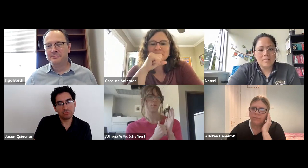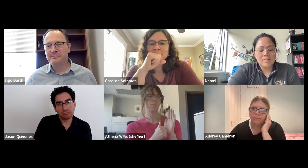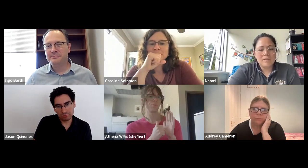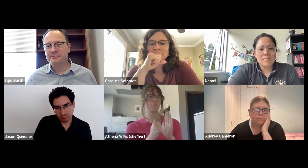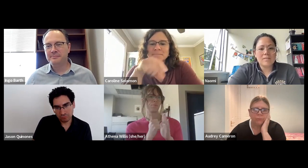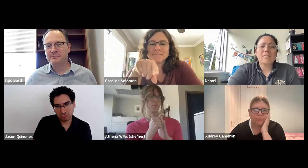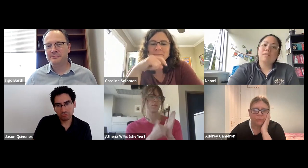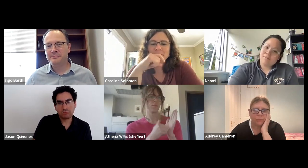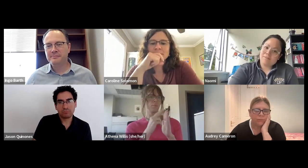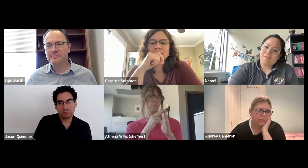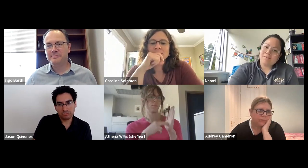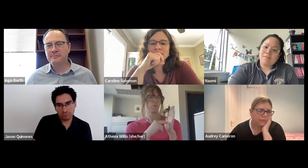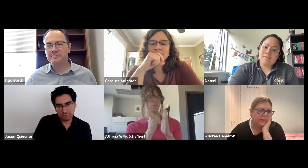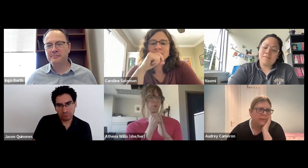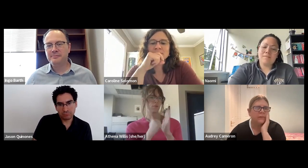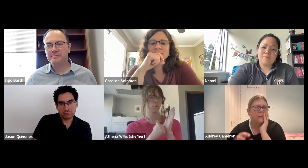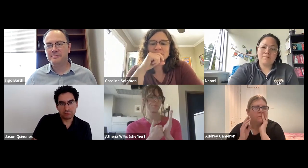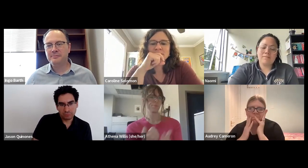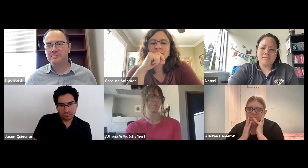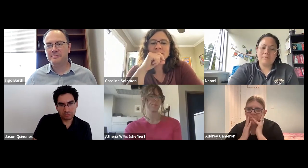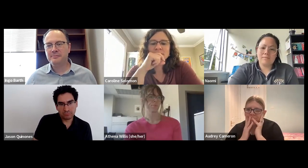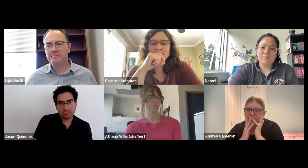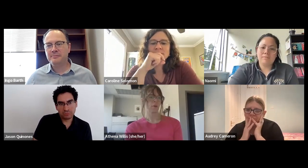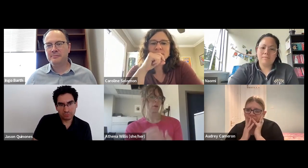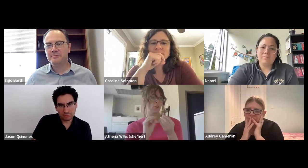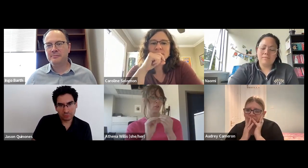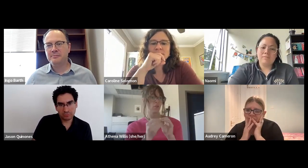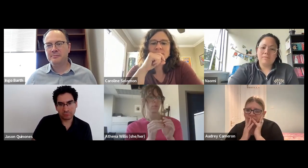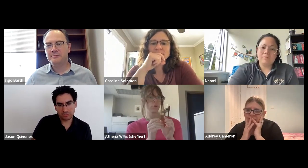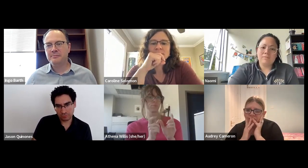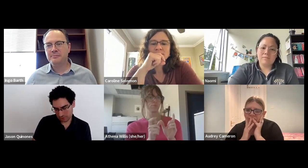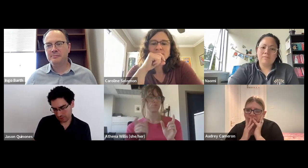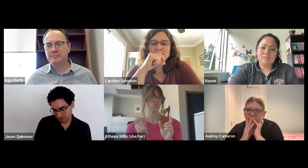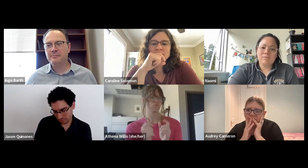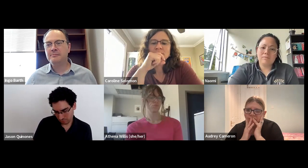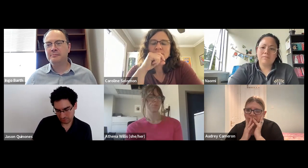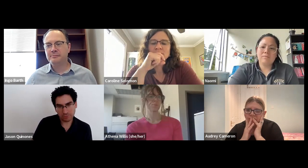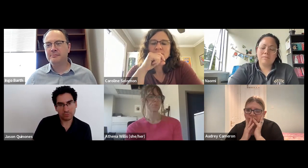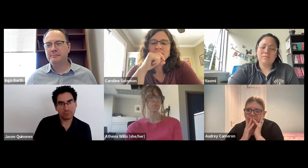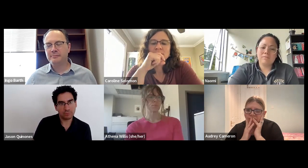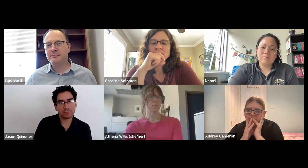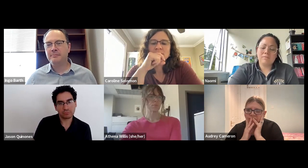And what about algorithm? Athena, I sign it almost like a rule or an algorithm with an A.